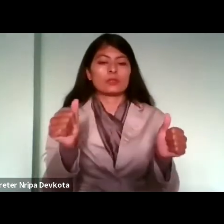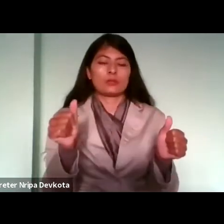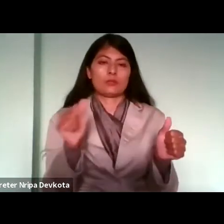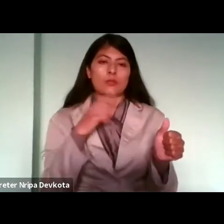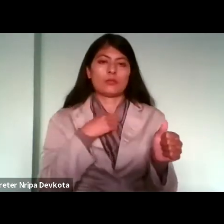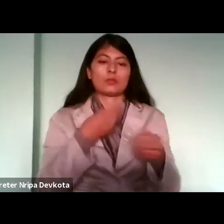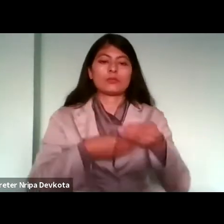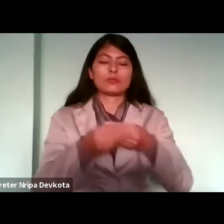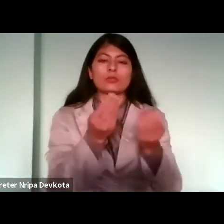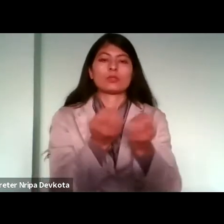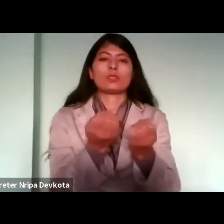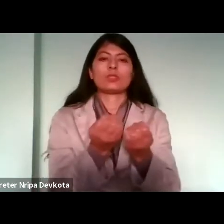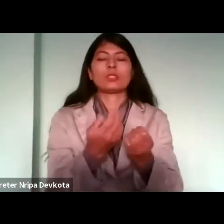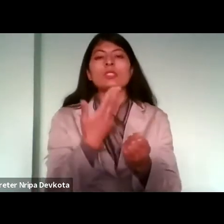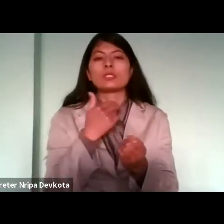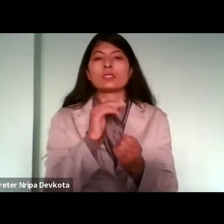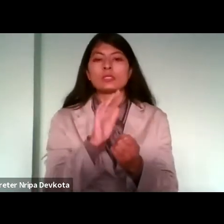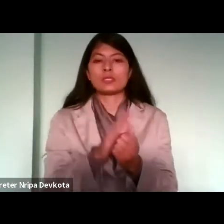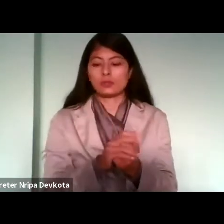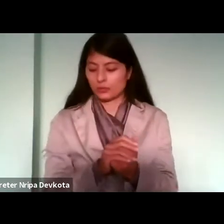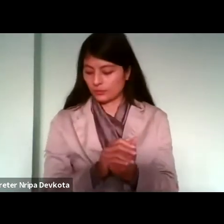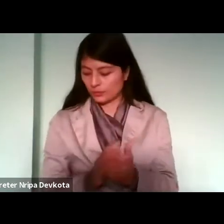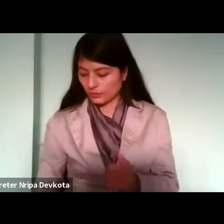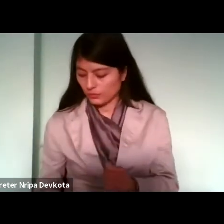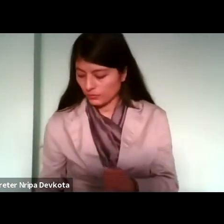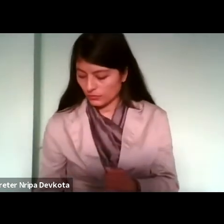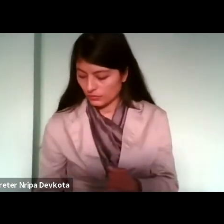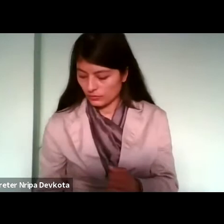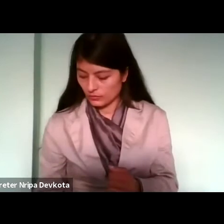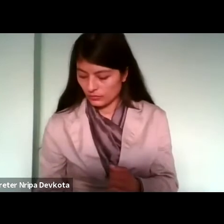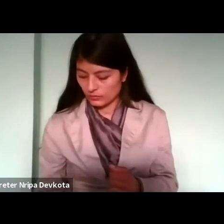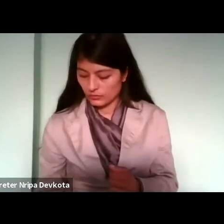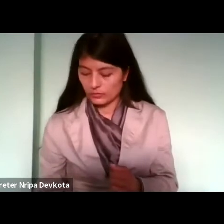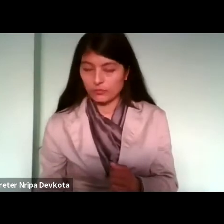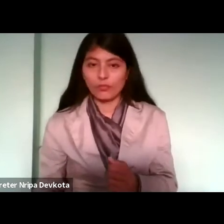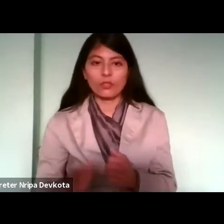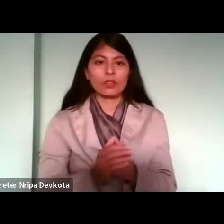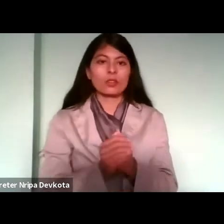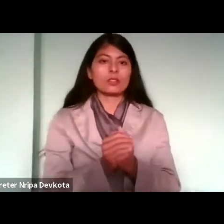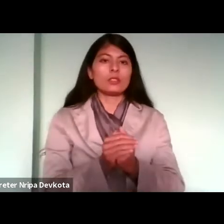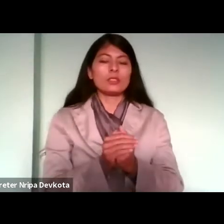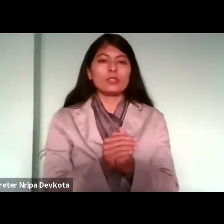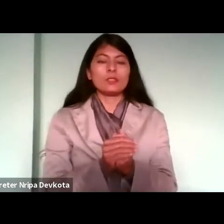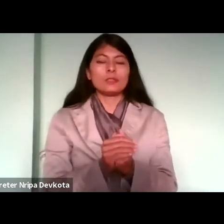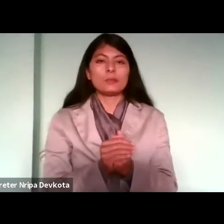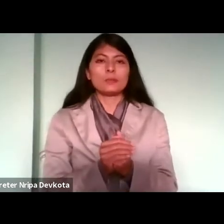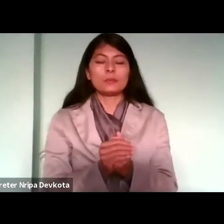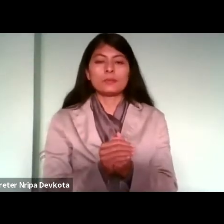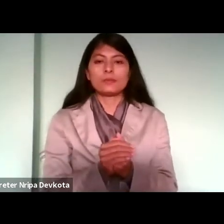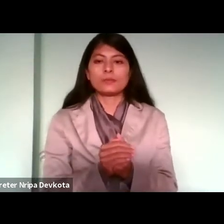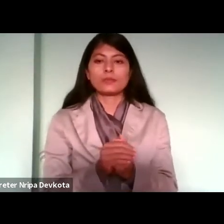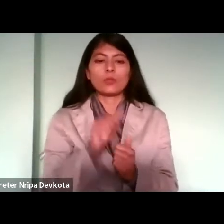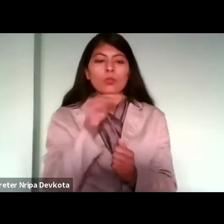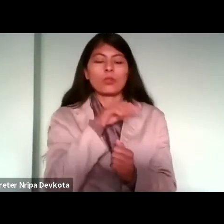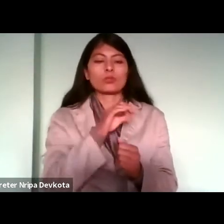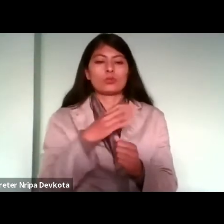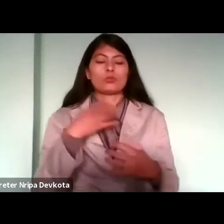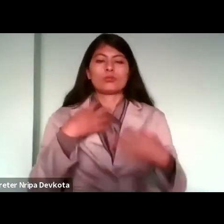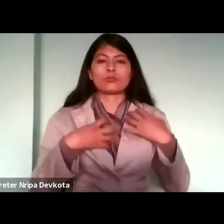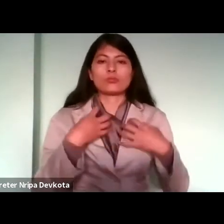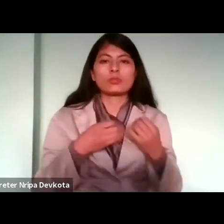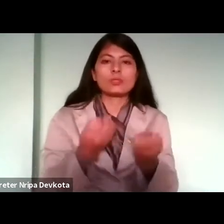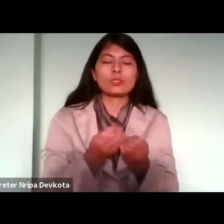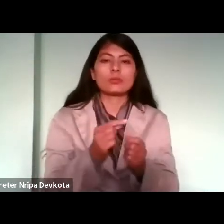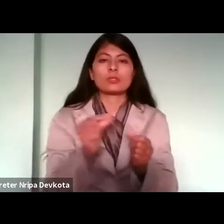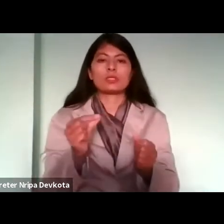with our colleagues at Empower on that day to allay their fears and worries about an